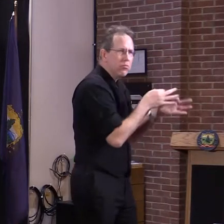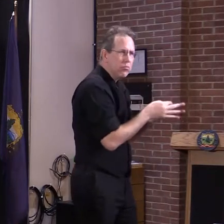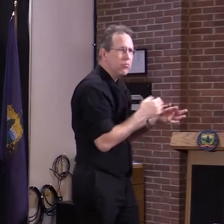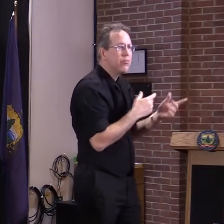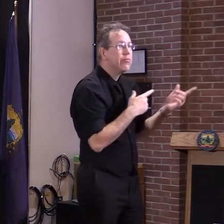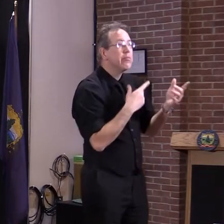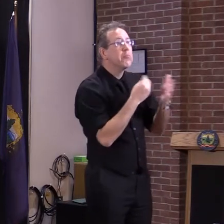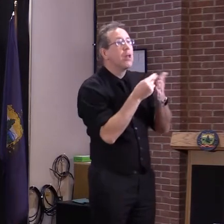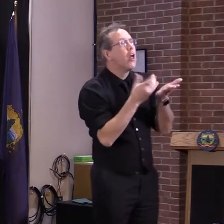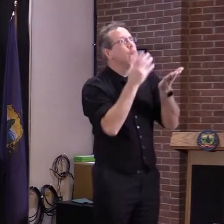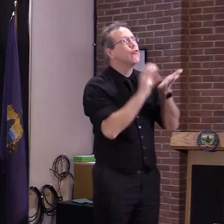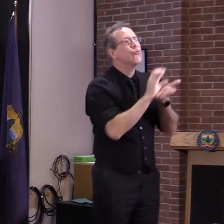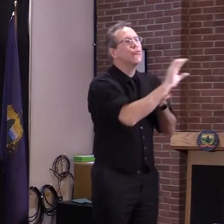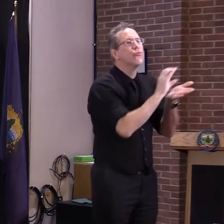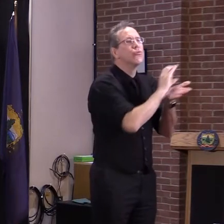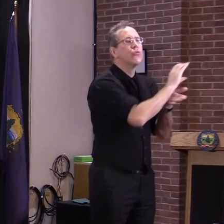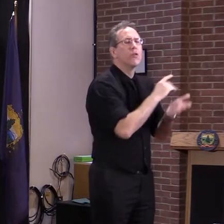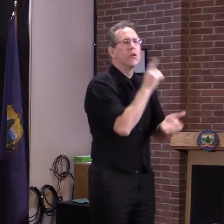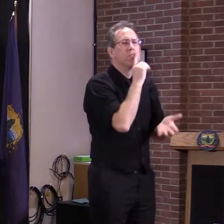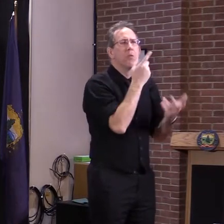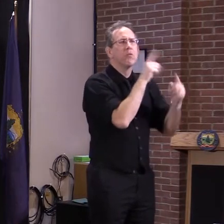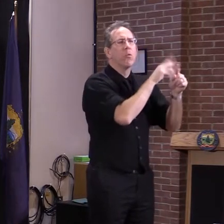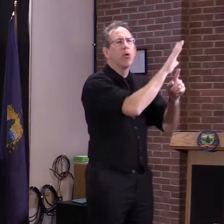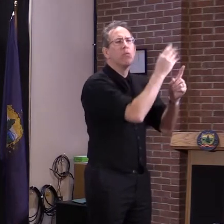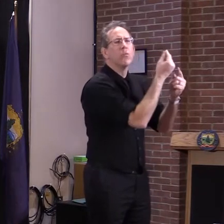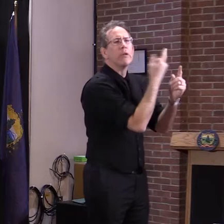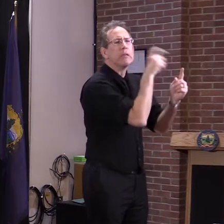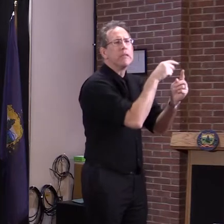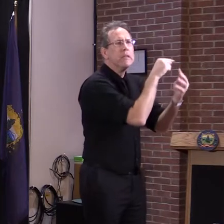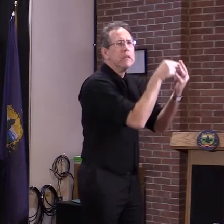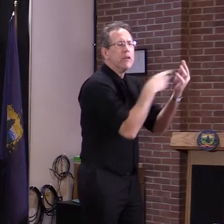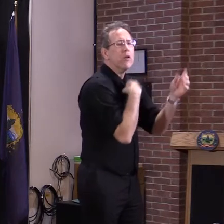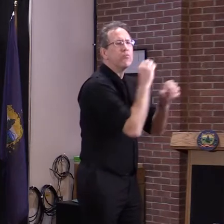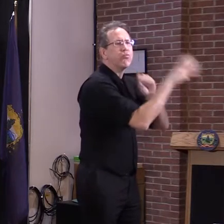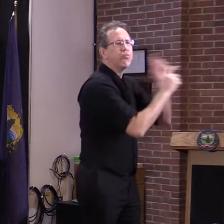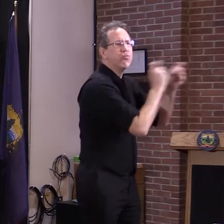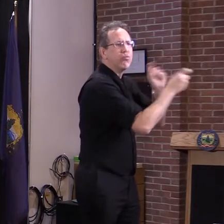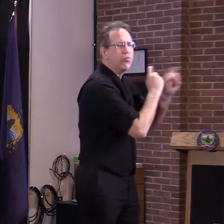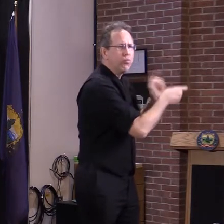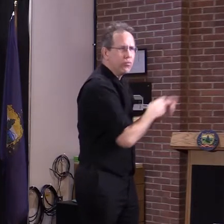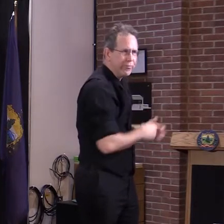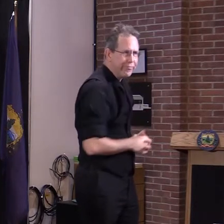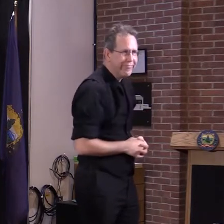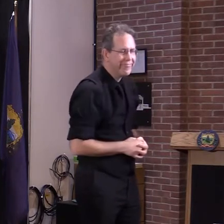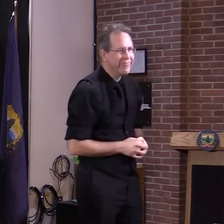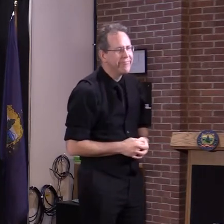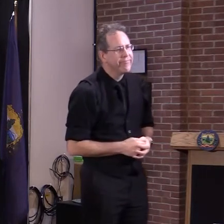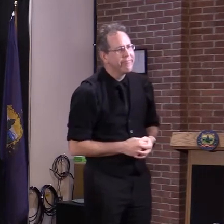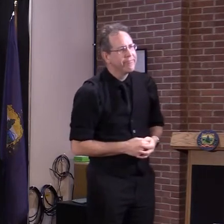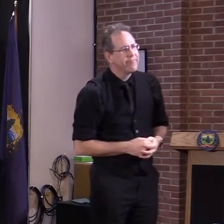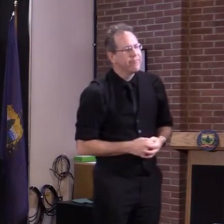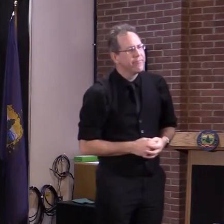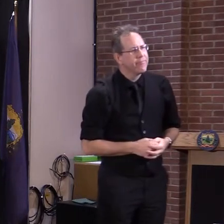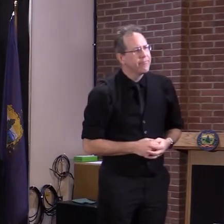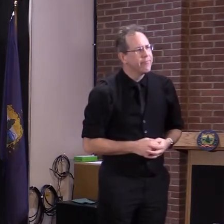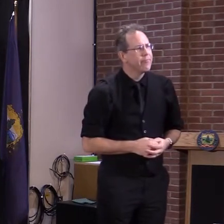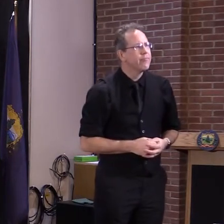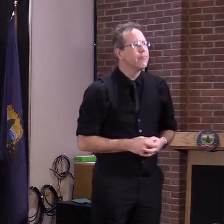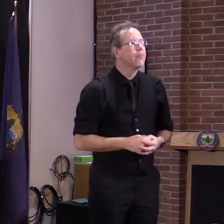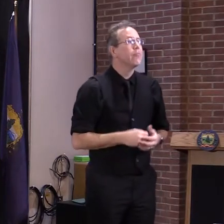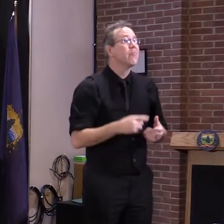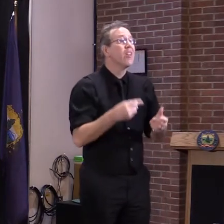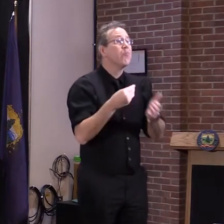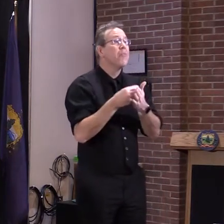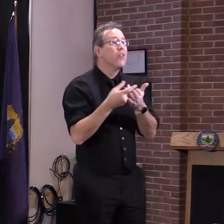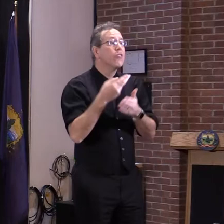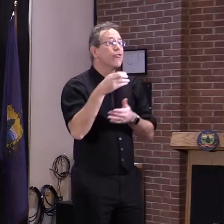school. Today, I wanted to congratulate the following schools for being some of the first recipients of these grant awards. The Crossett Brook